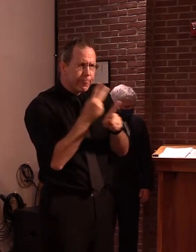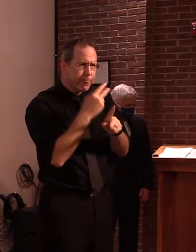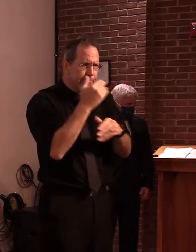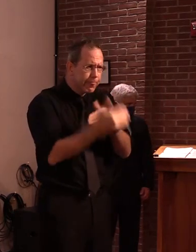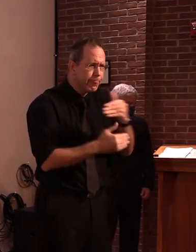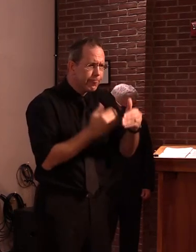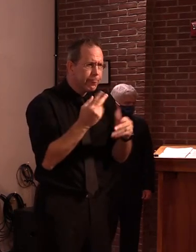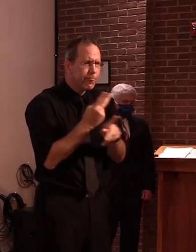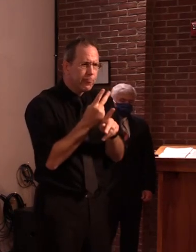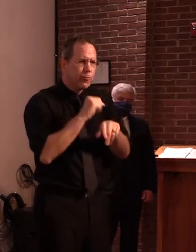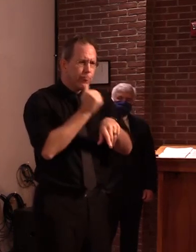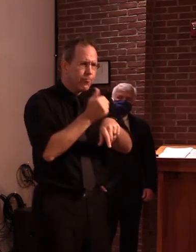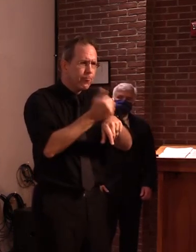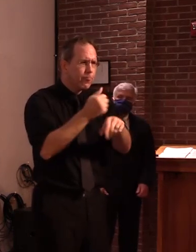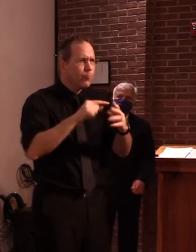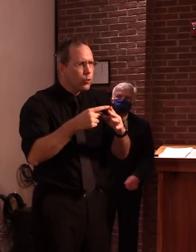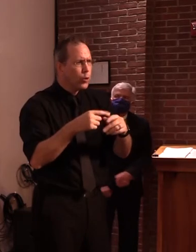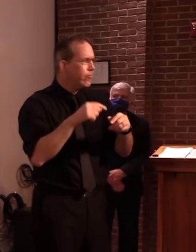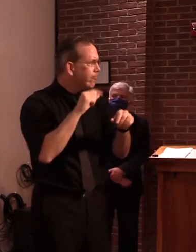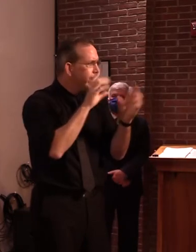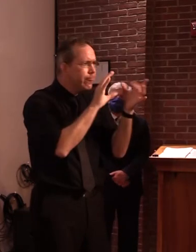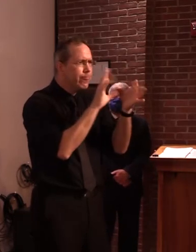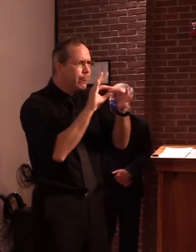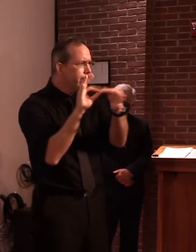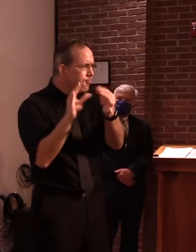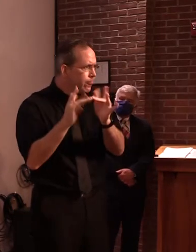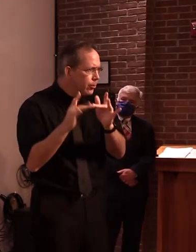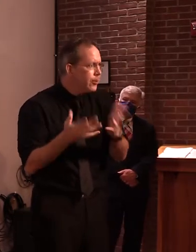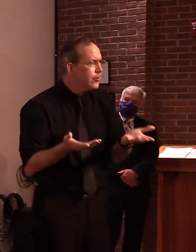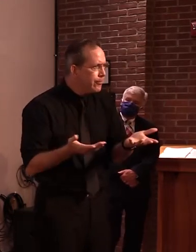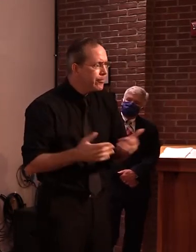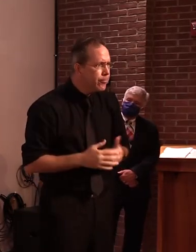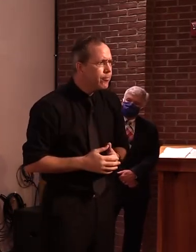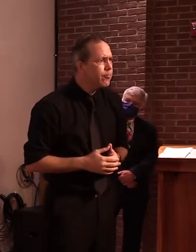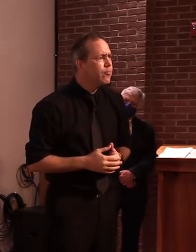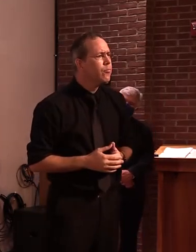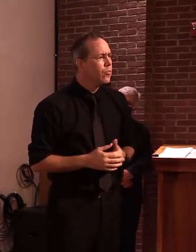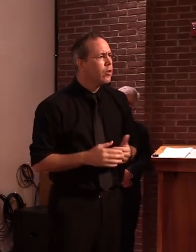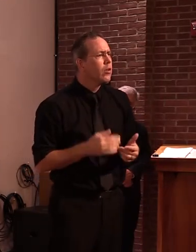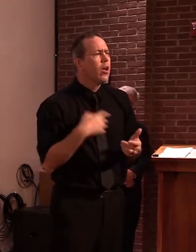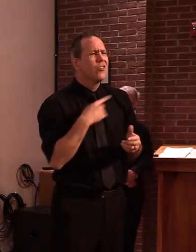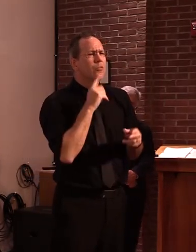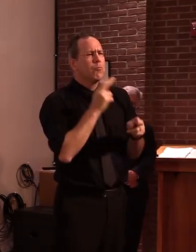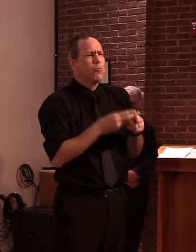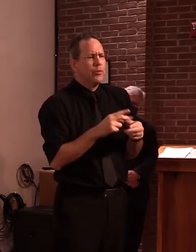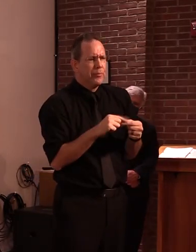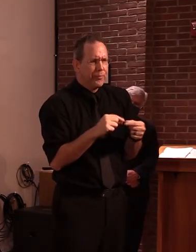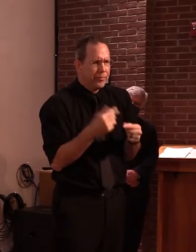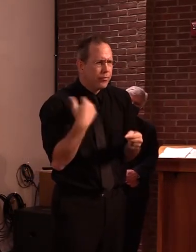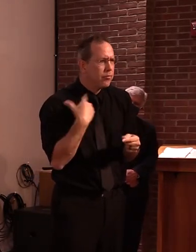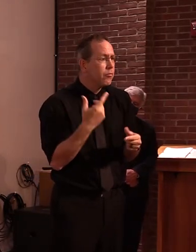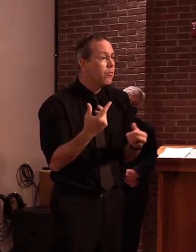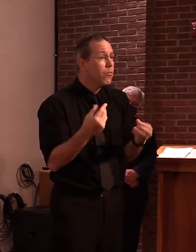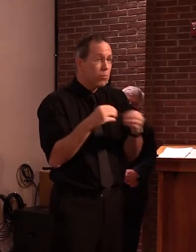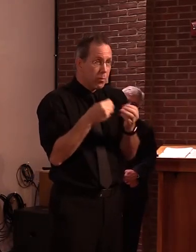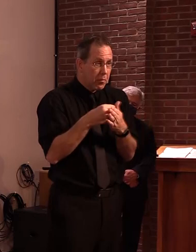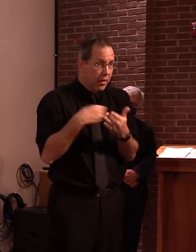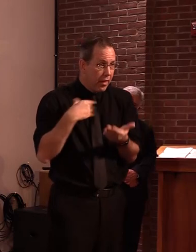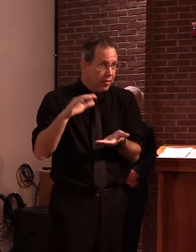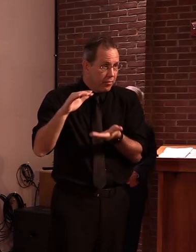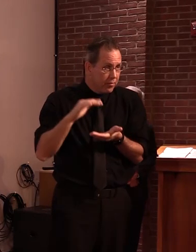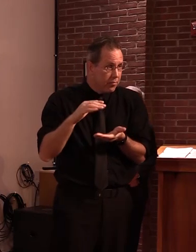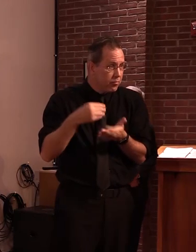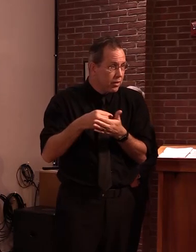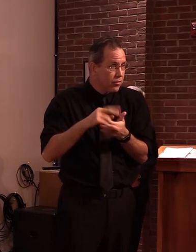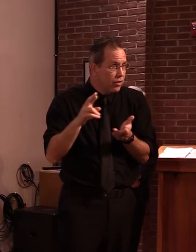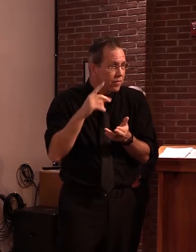And with what I just announced with the $2 million in funds to help Vermonters extend their lines so that they